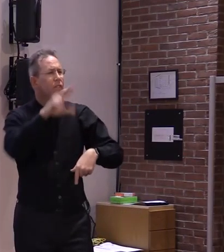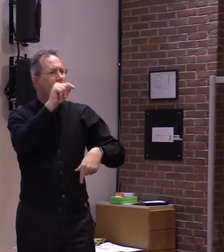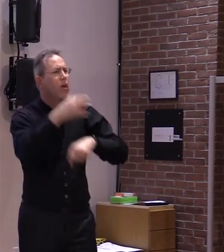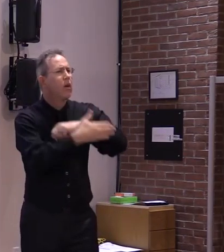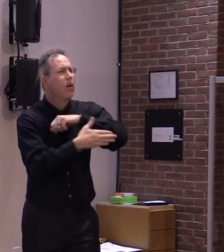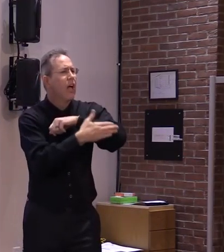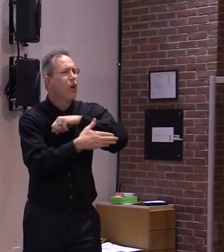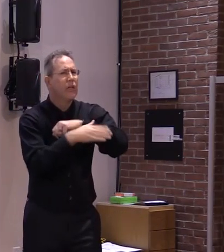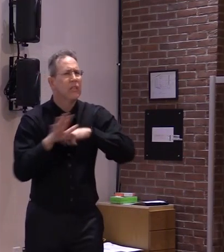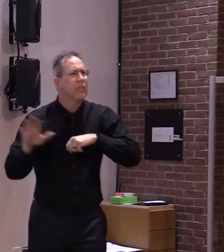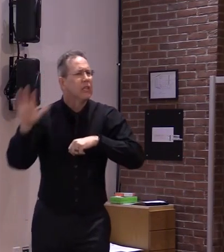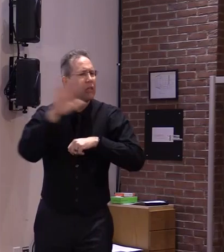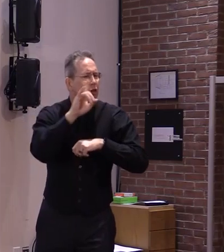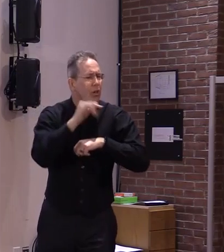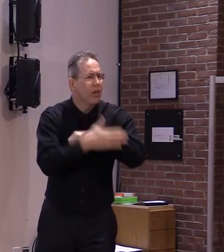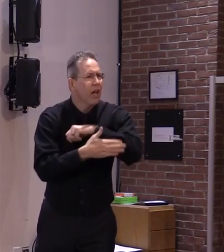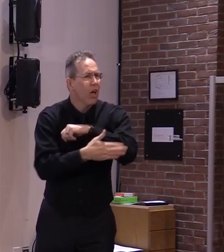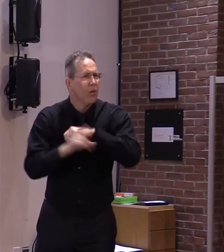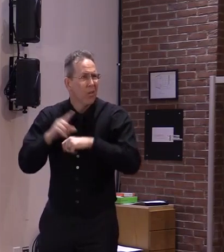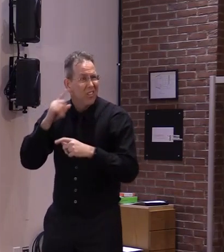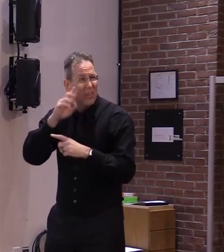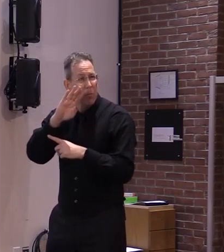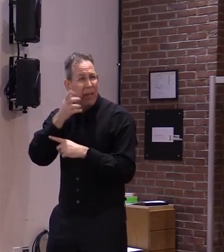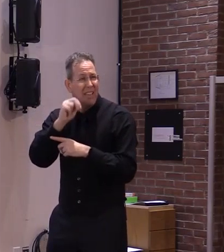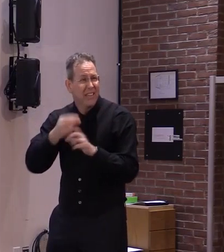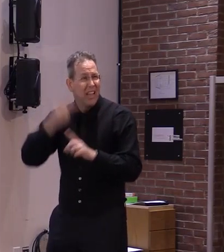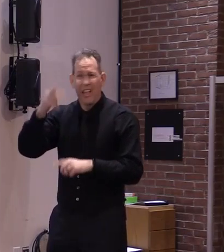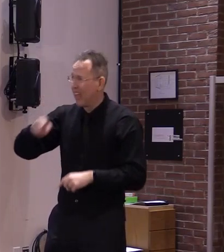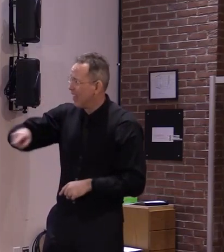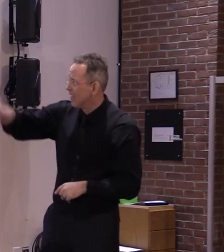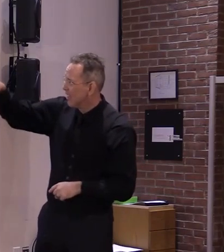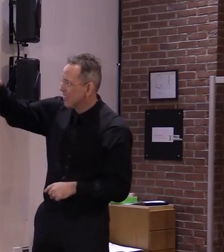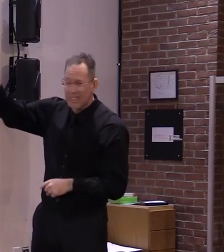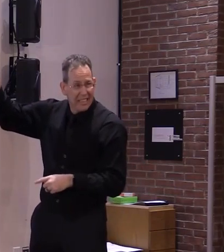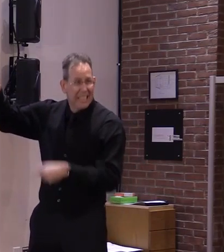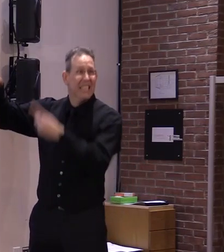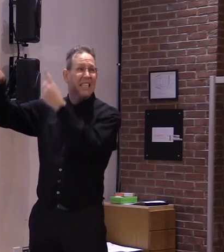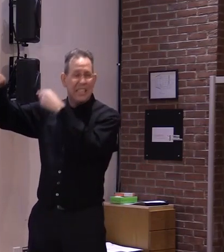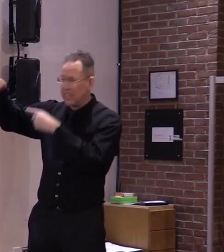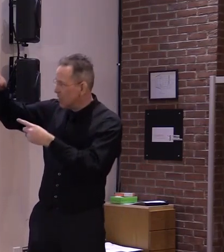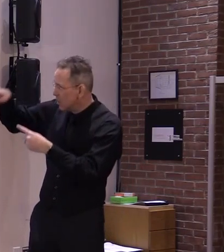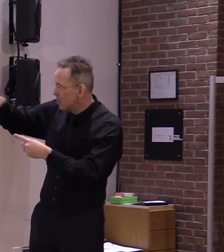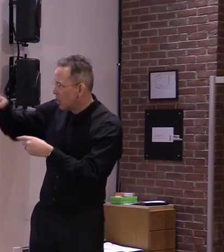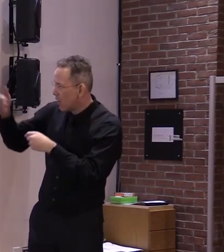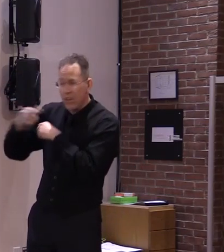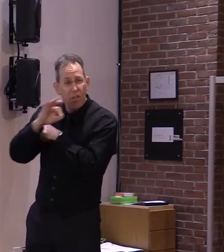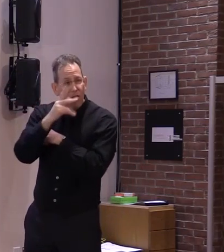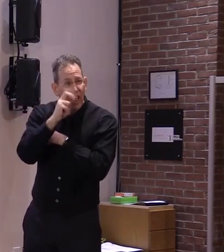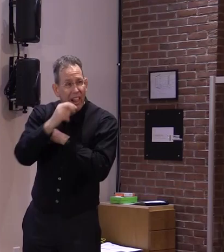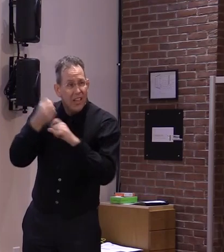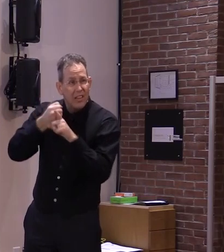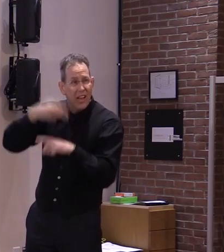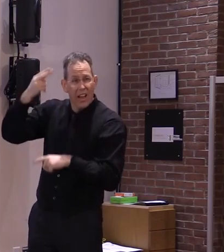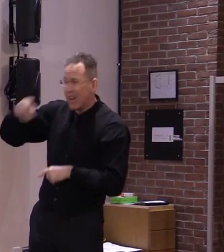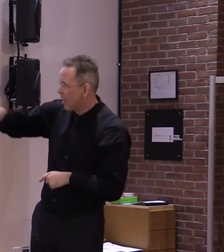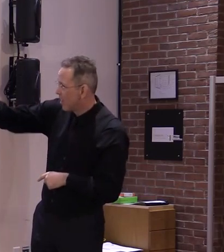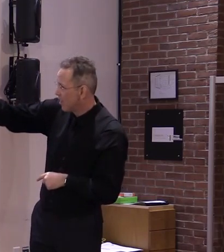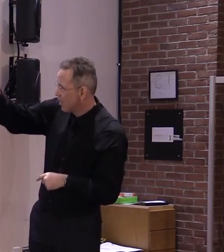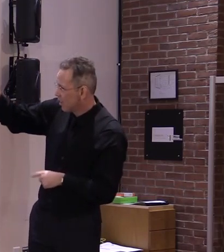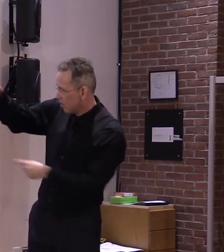their geographic dispersion across the state, it's worth mentioning that we are seeing improvement in both Bennington and